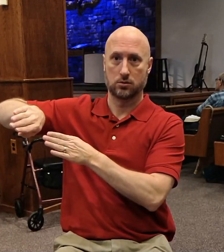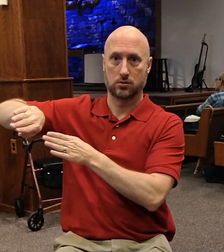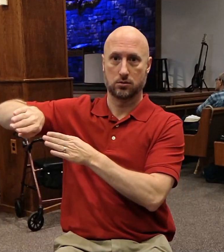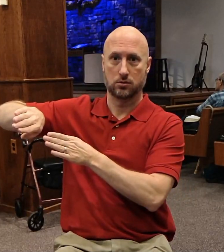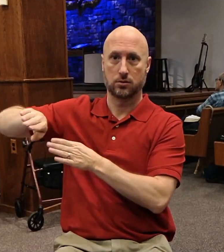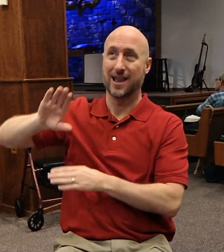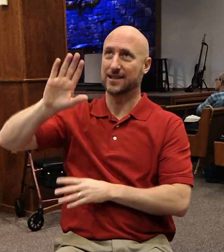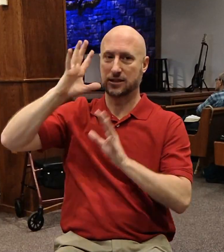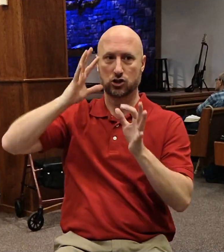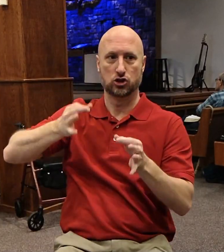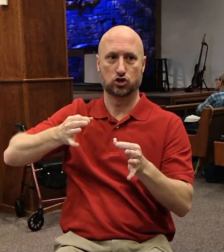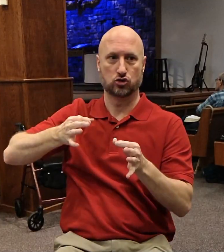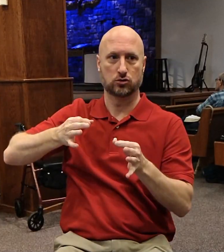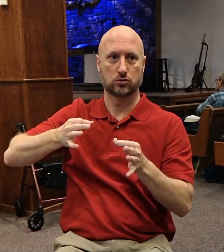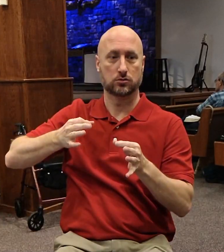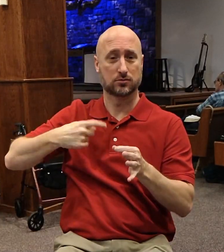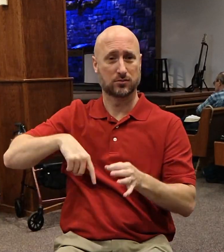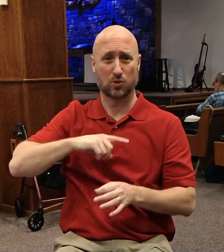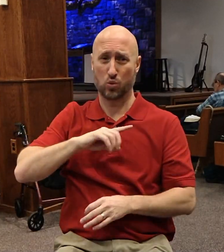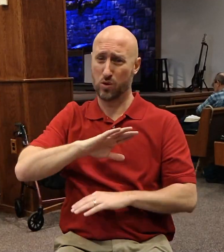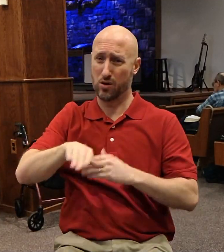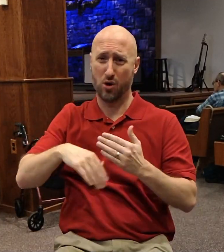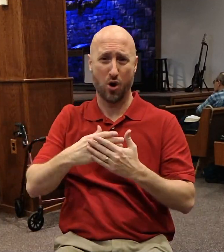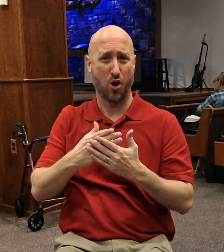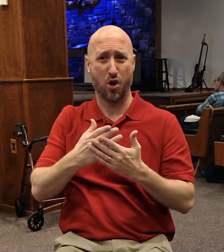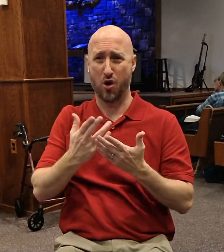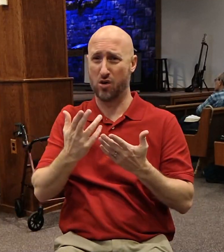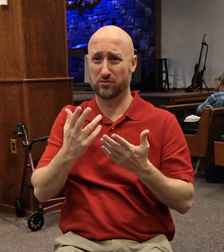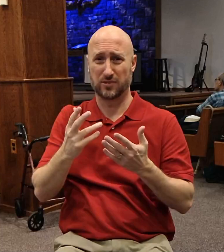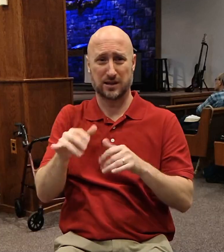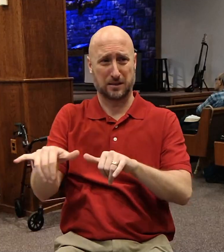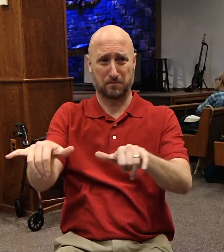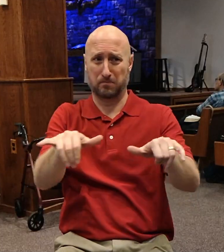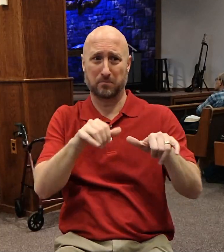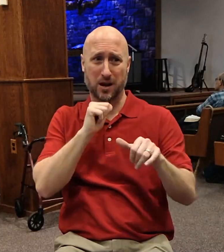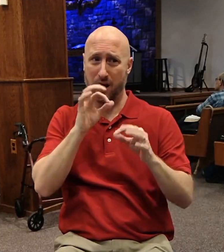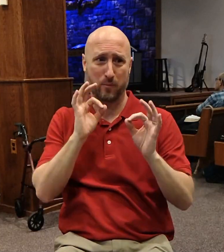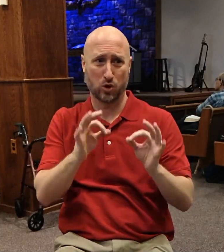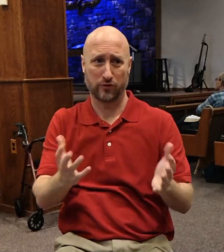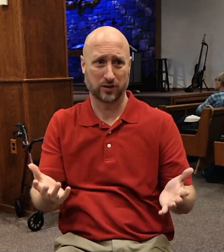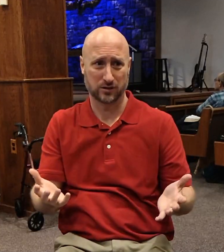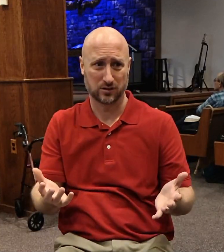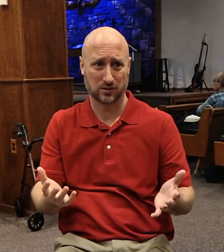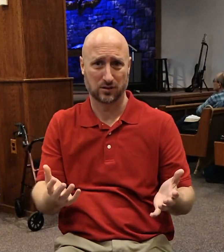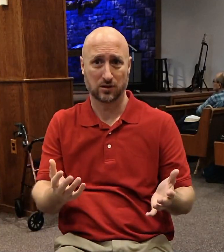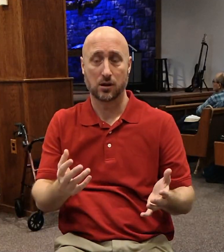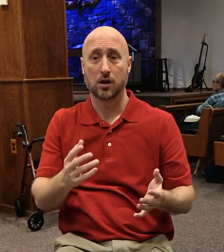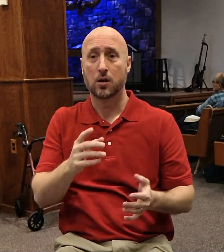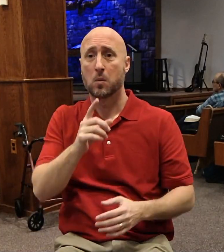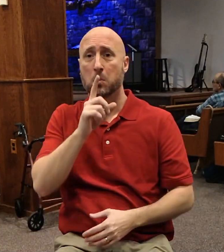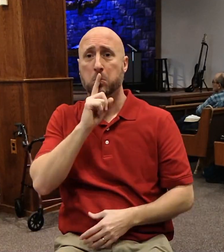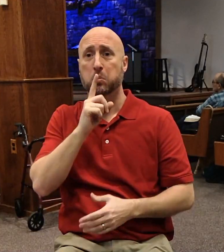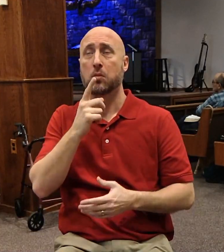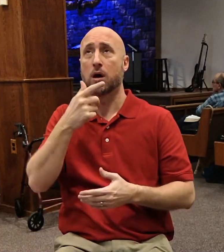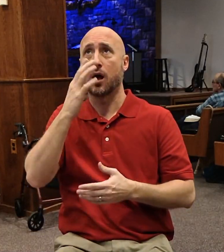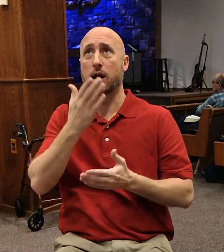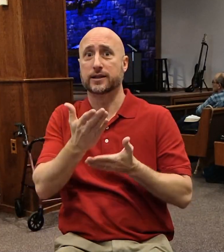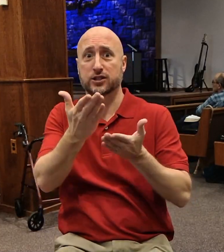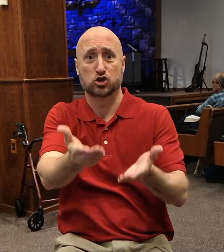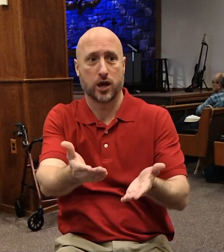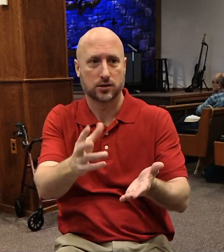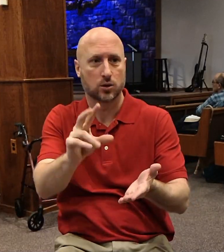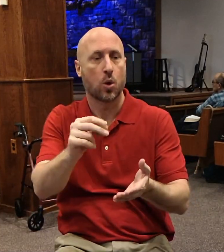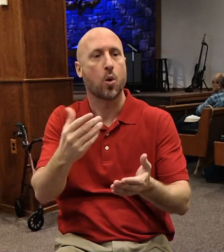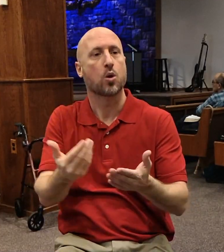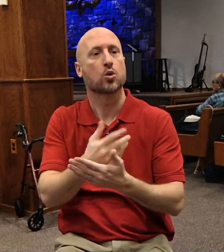And because we're all imperfect, we've got to do that. And this is not a new suggestion. This is a new commandment. It's volitional.